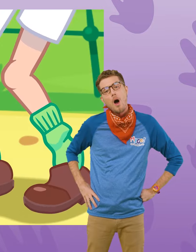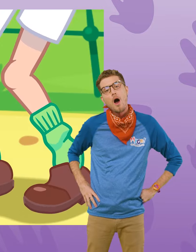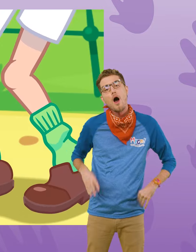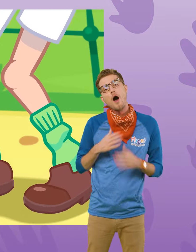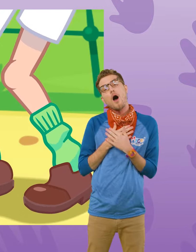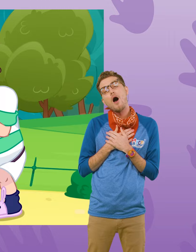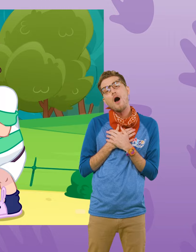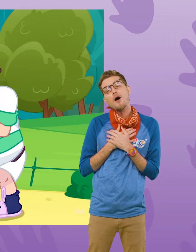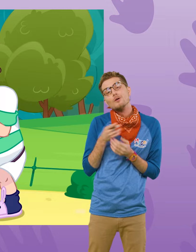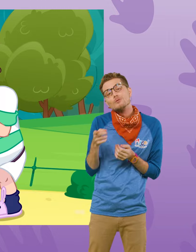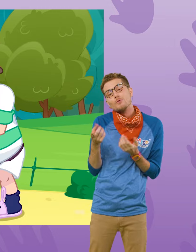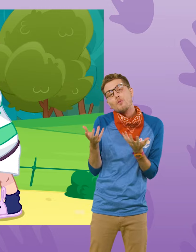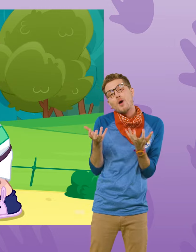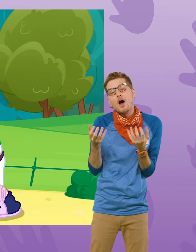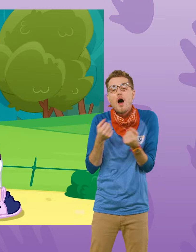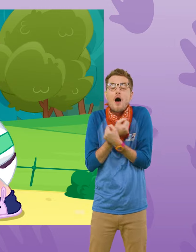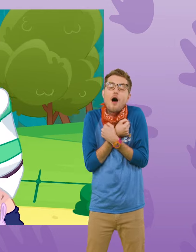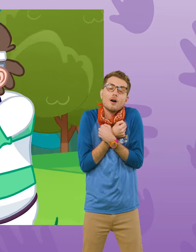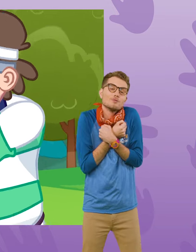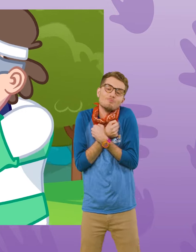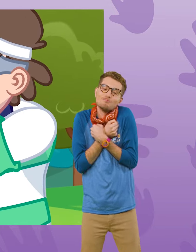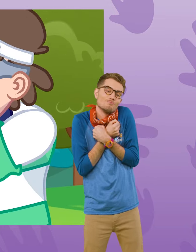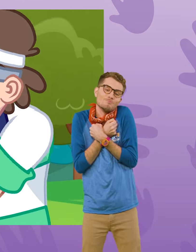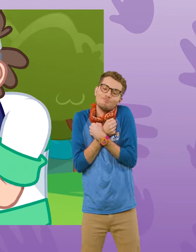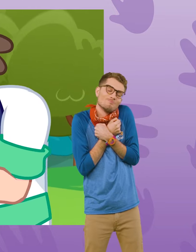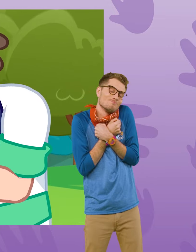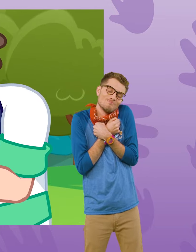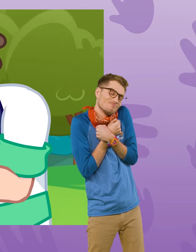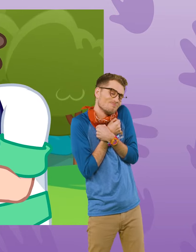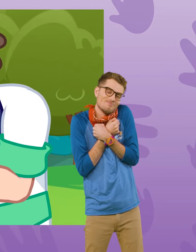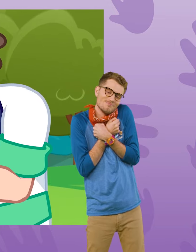Oh, it just wanted to give a hug.